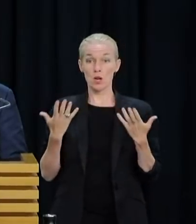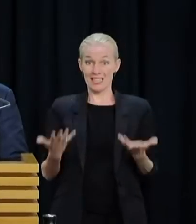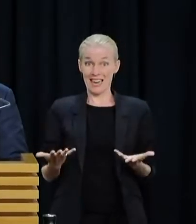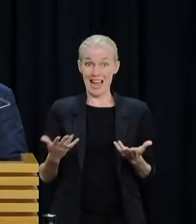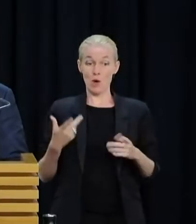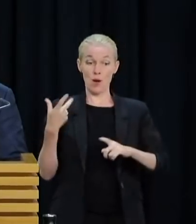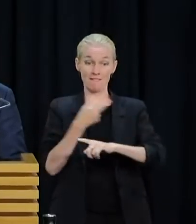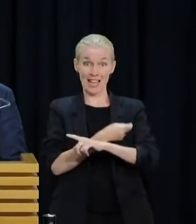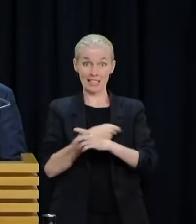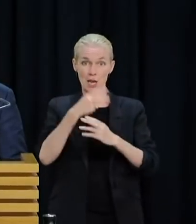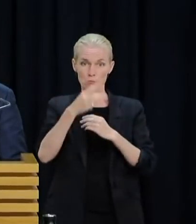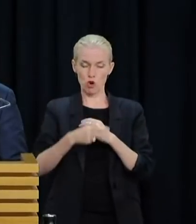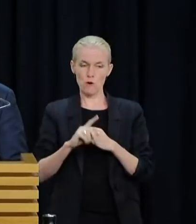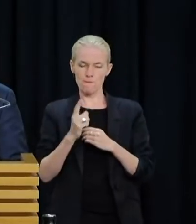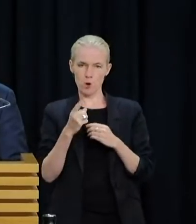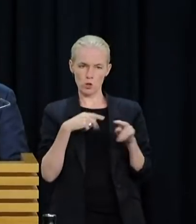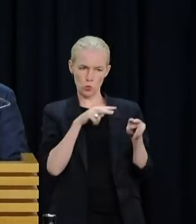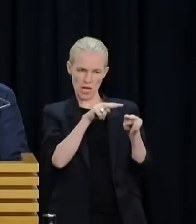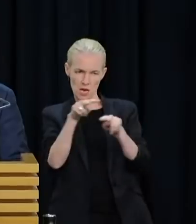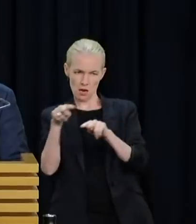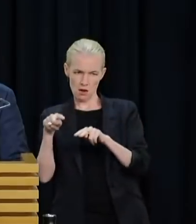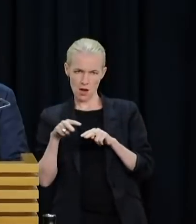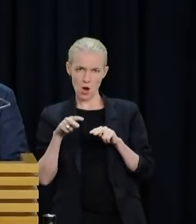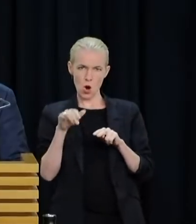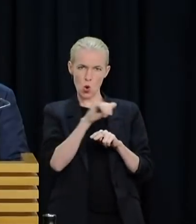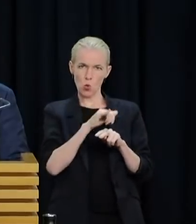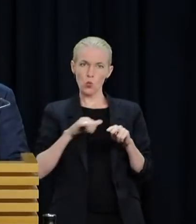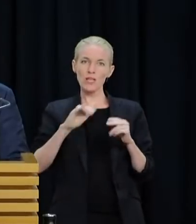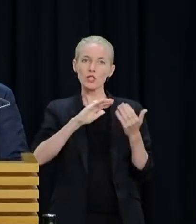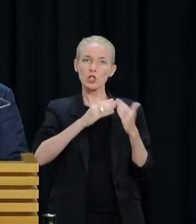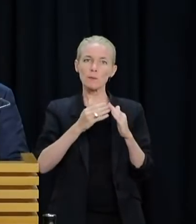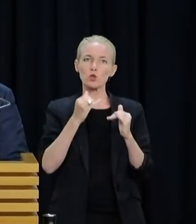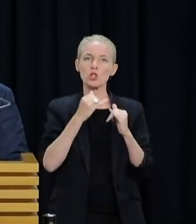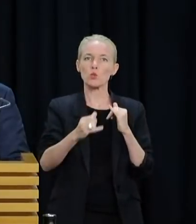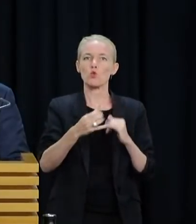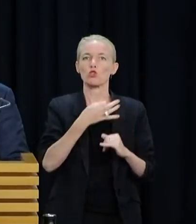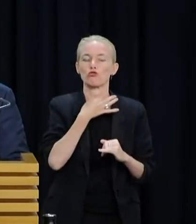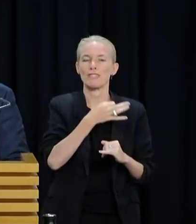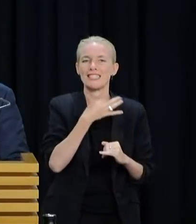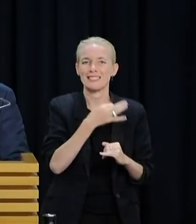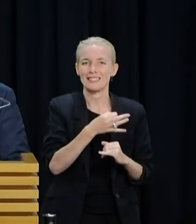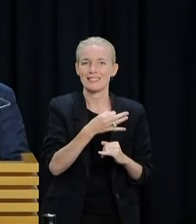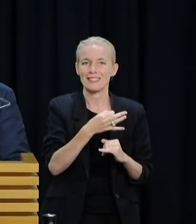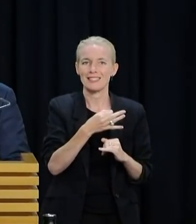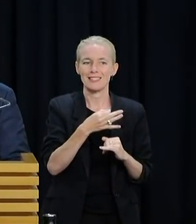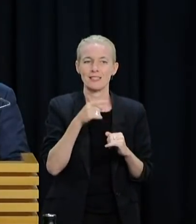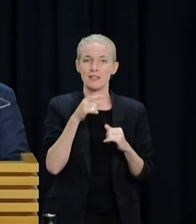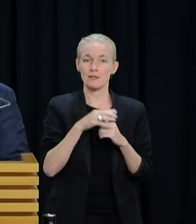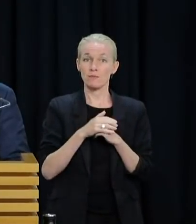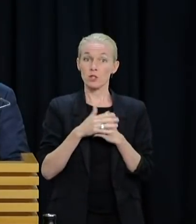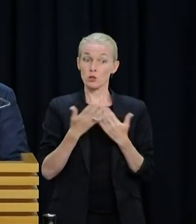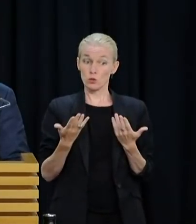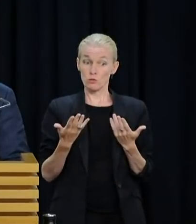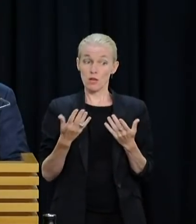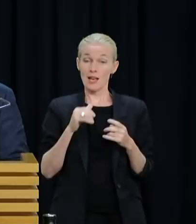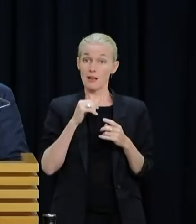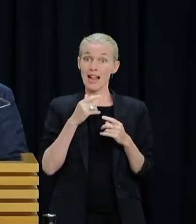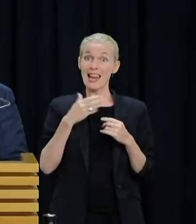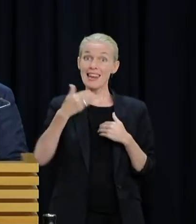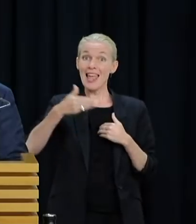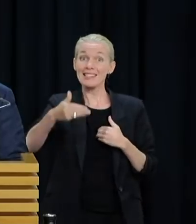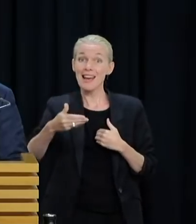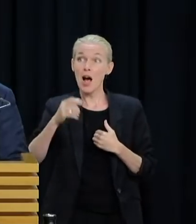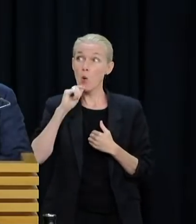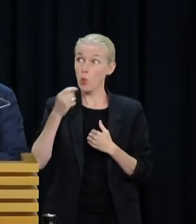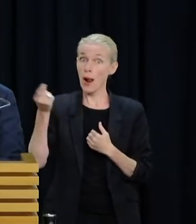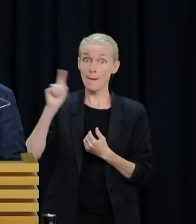risk, settings that are most at risk. Now, as we get up into a position where we're where there's a wider availability of vaccines,